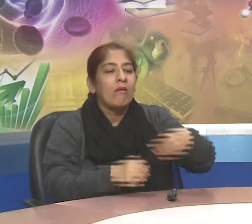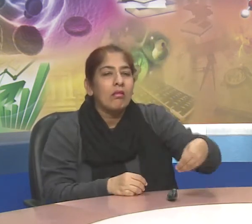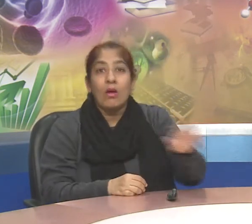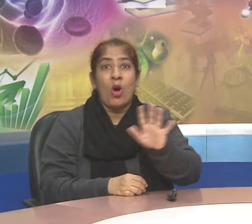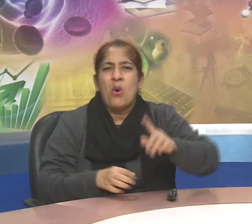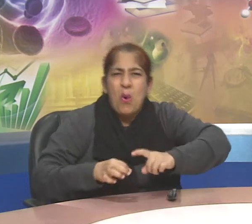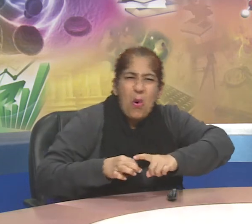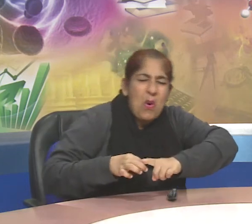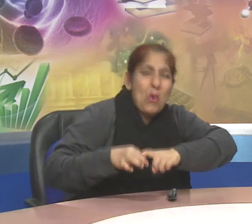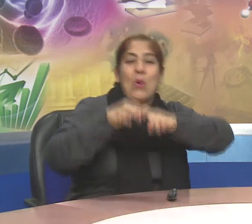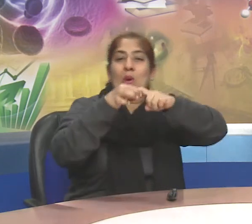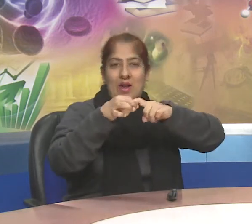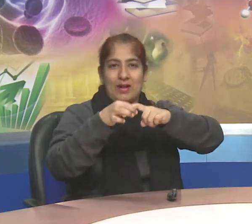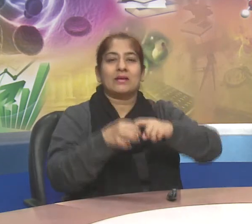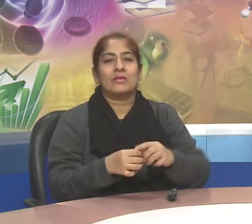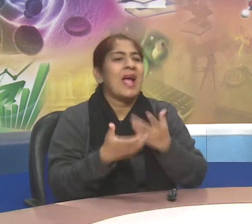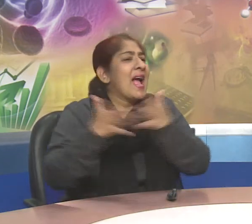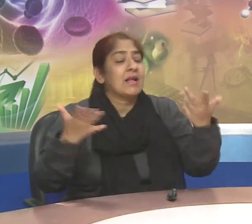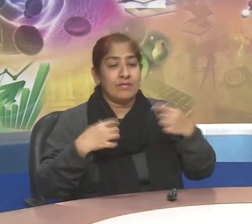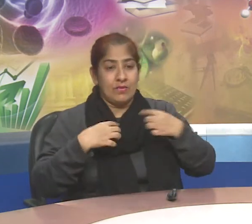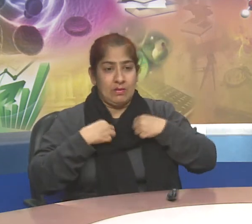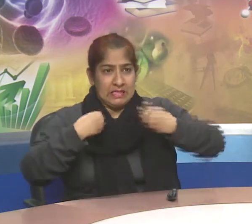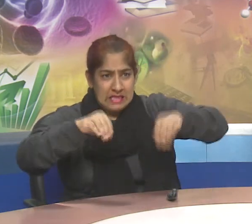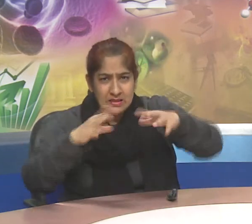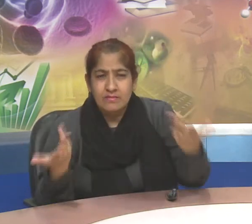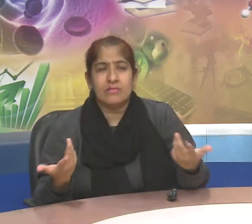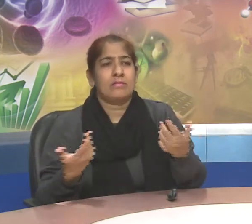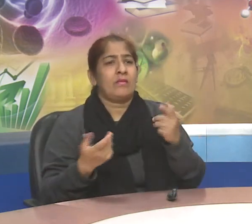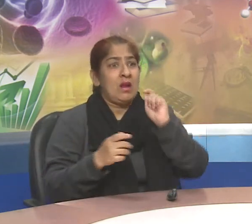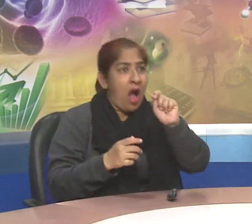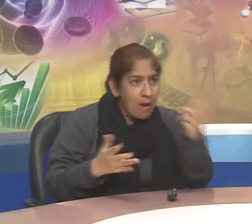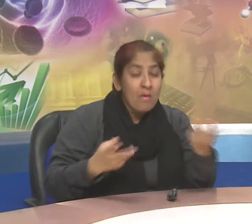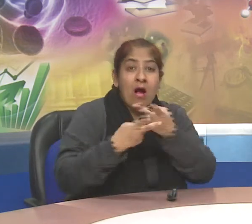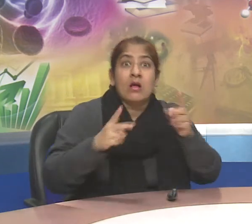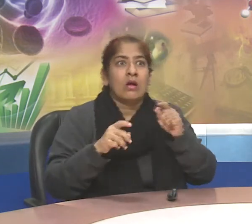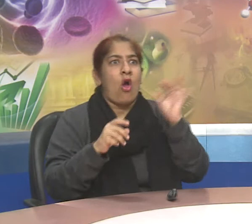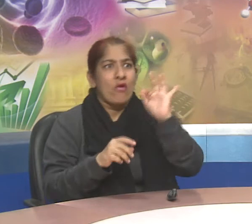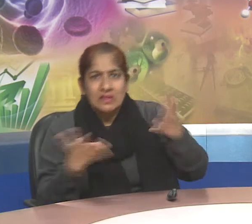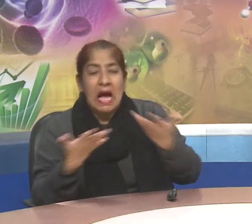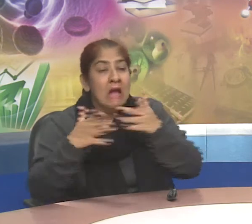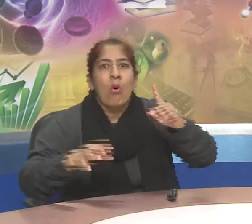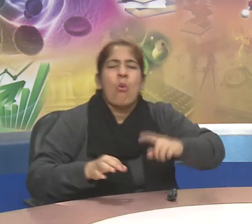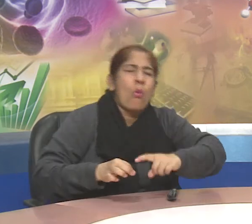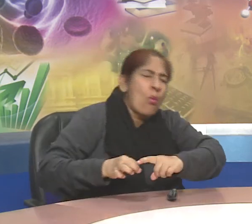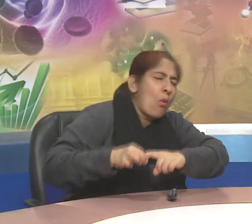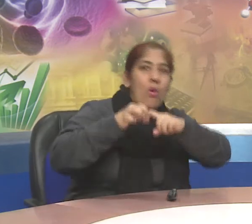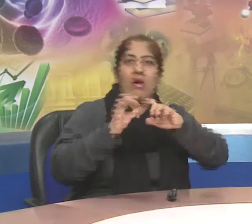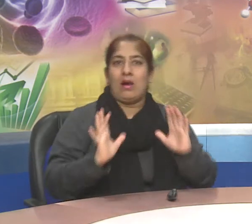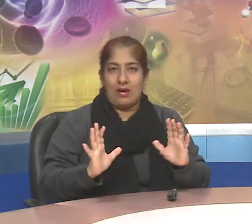Quality. Quality is the things, anything is